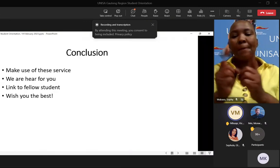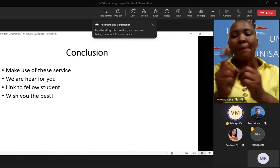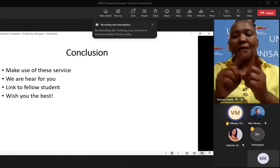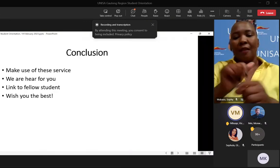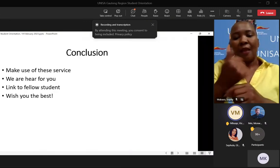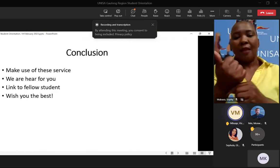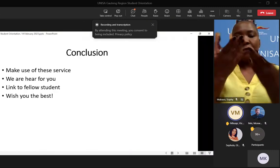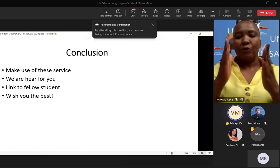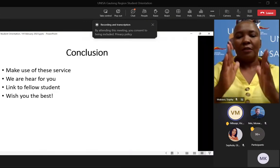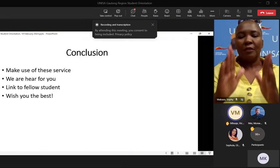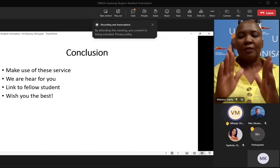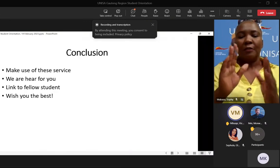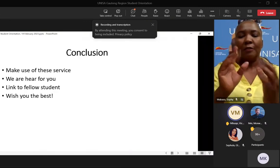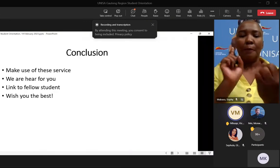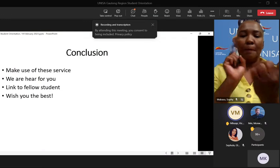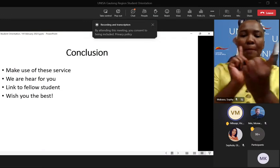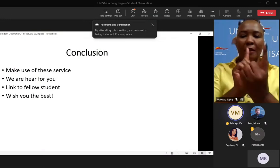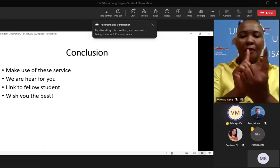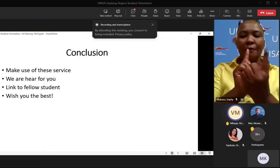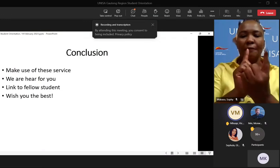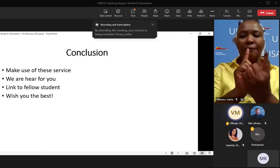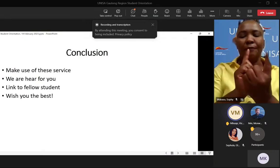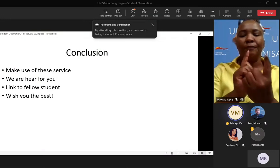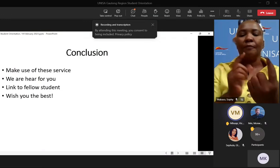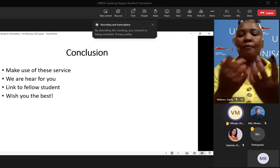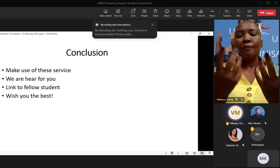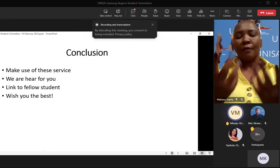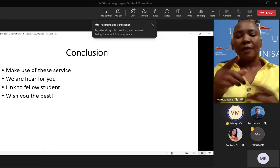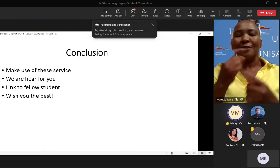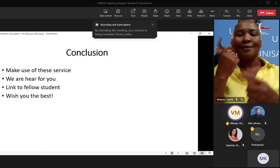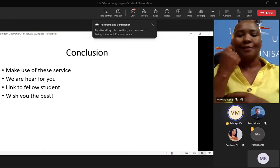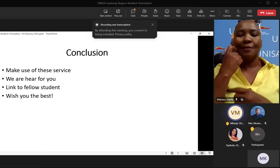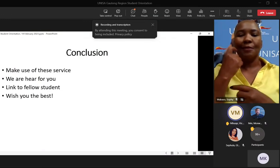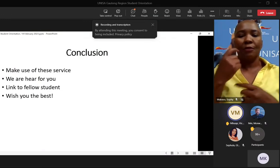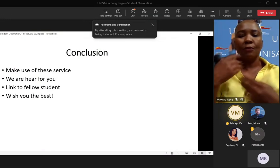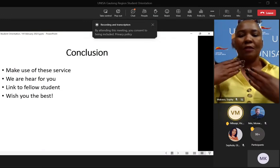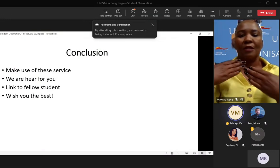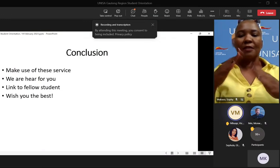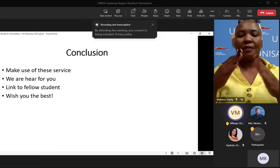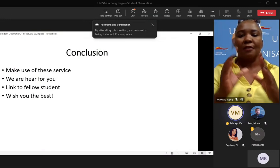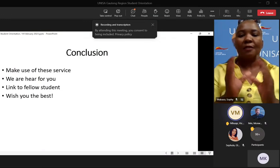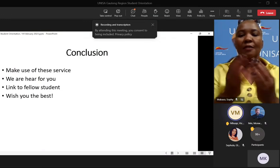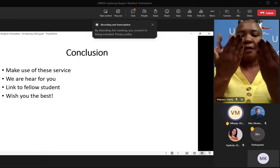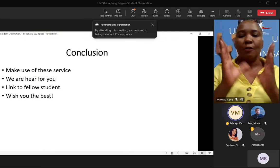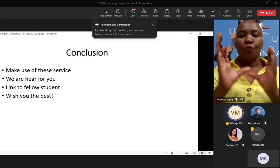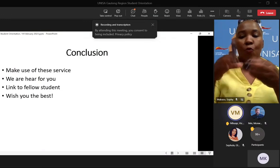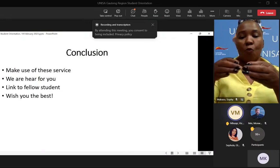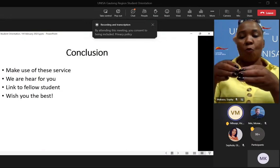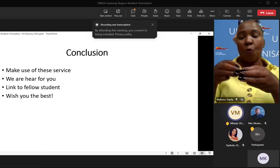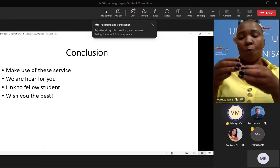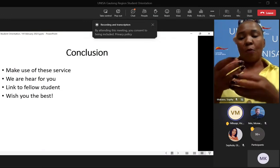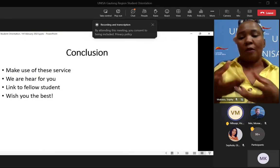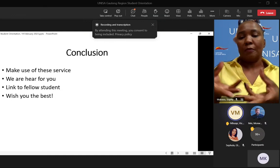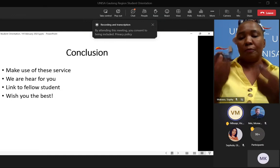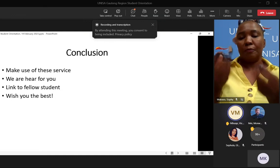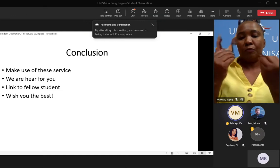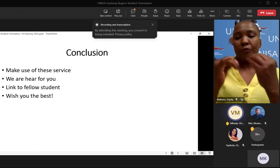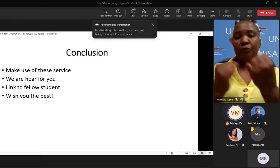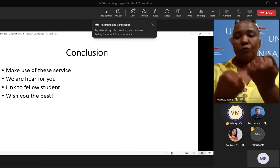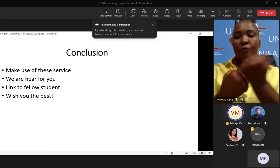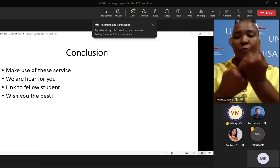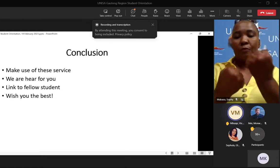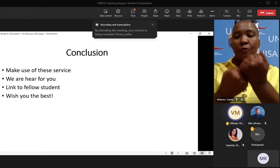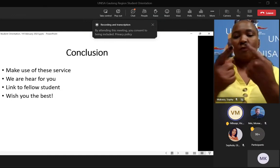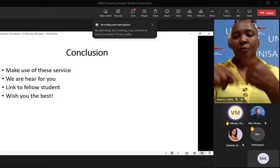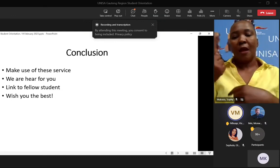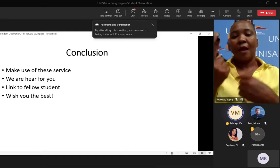face to face and it's very easy to start those study group and get a fellow support from your student so